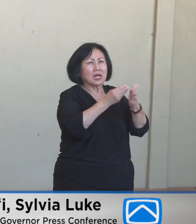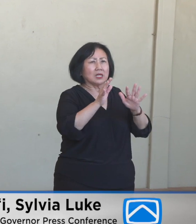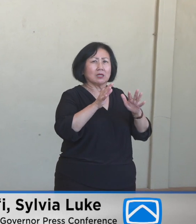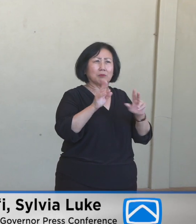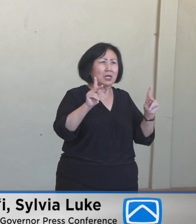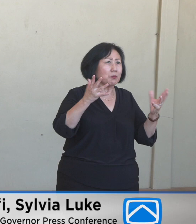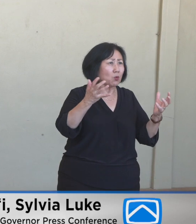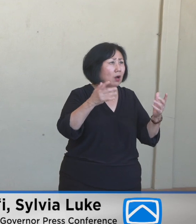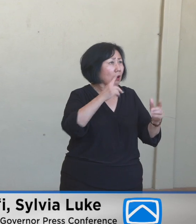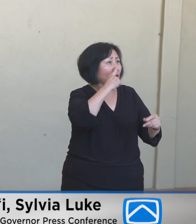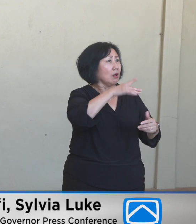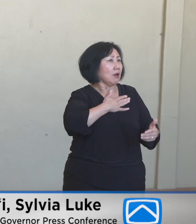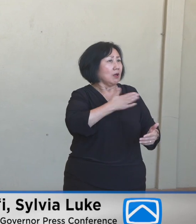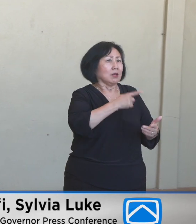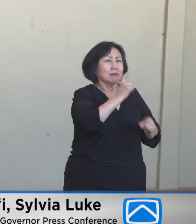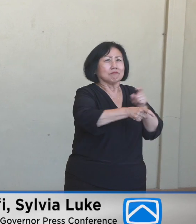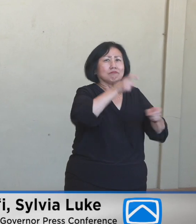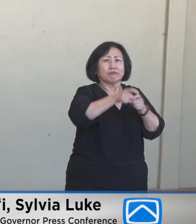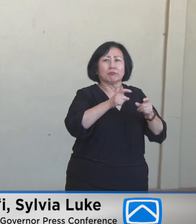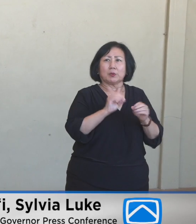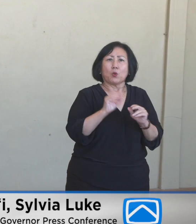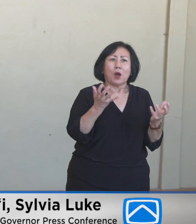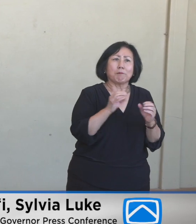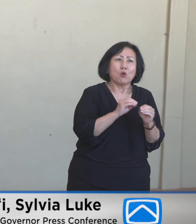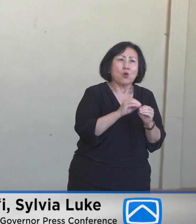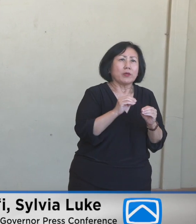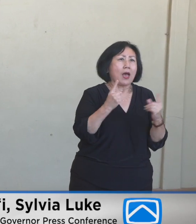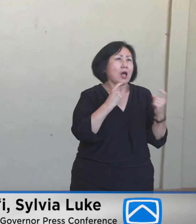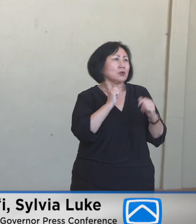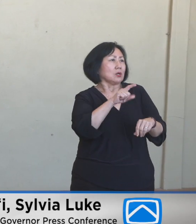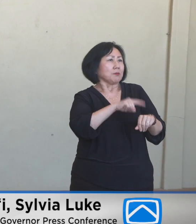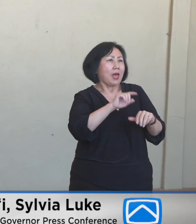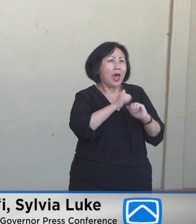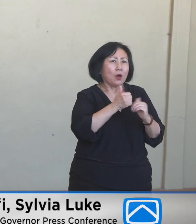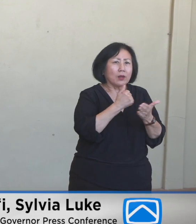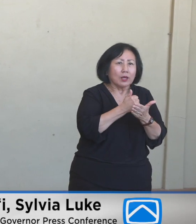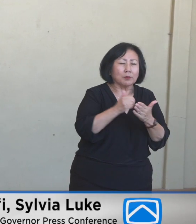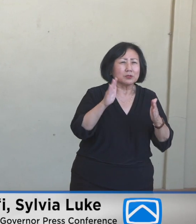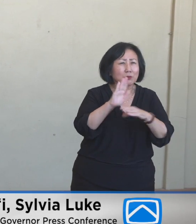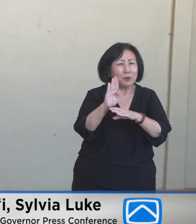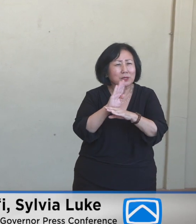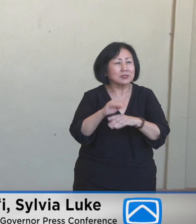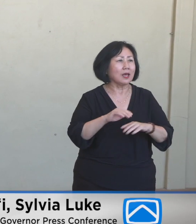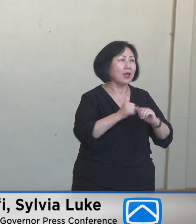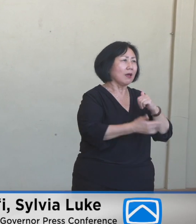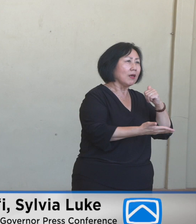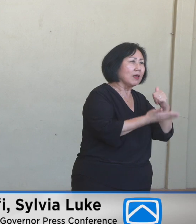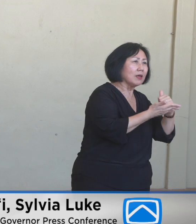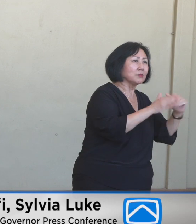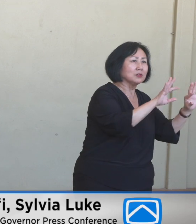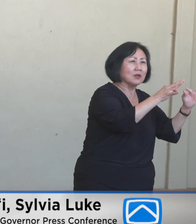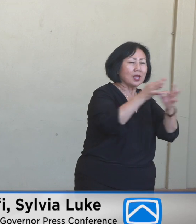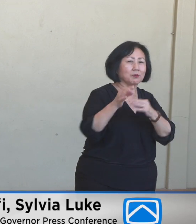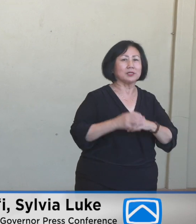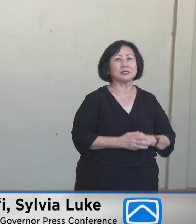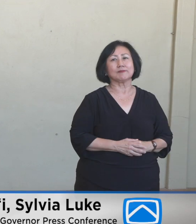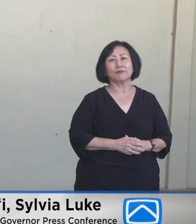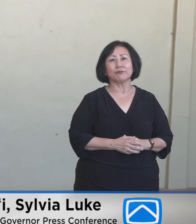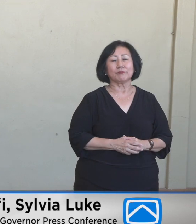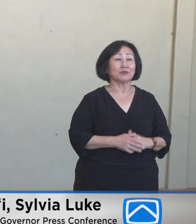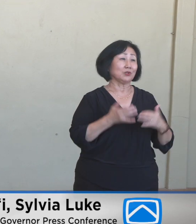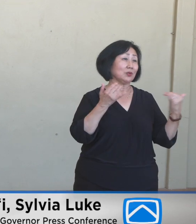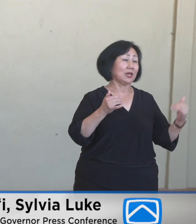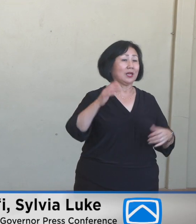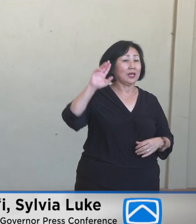want to do more. People want to do more how they can impact small businesses, how they can impact family.